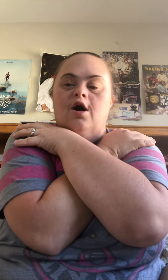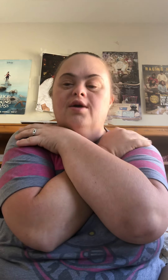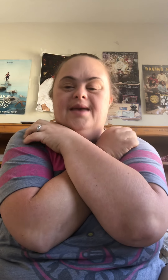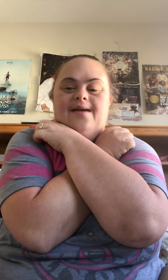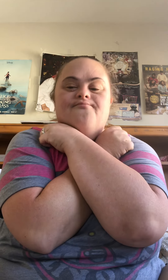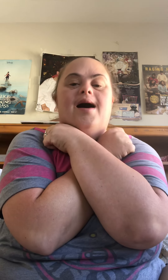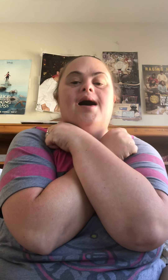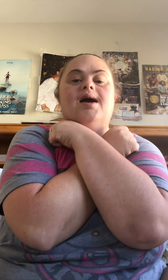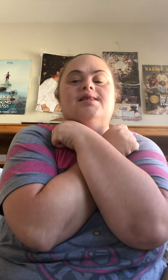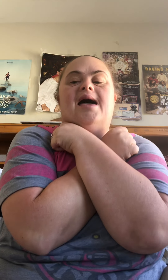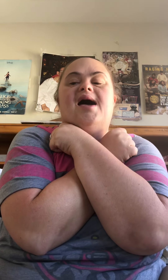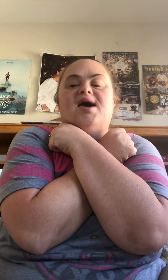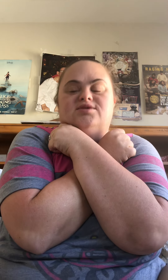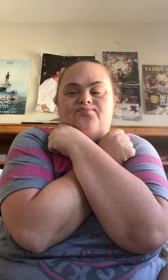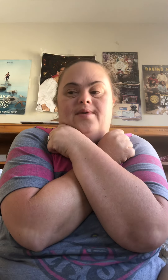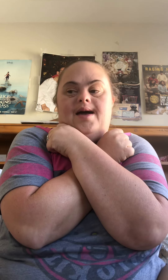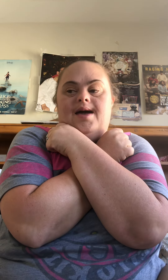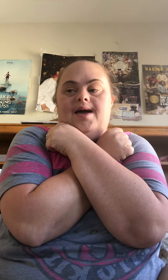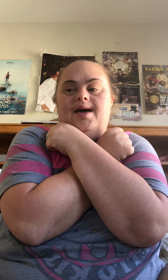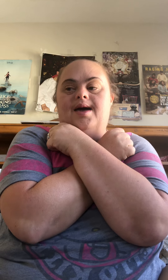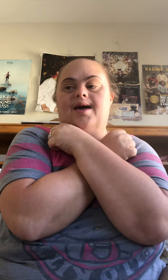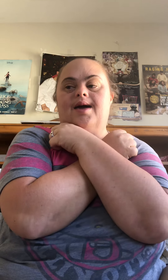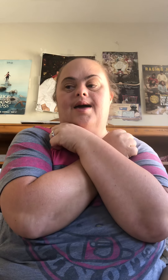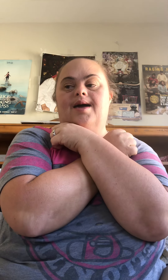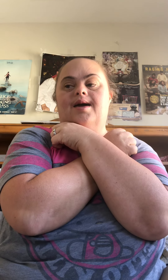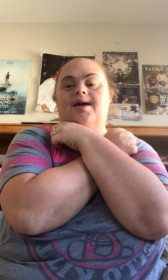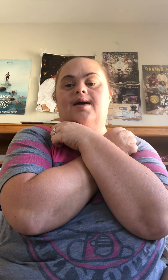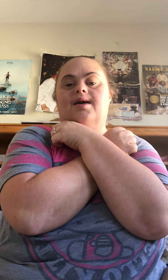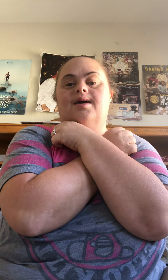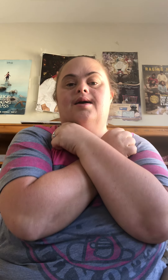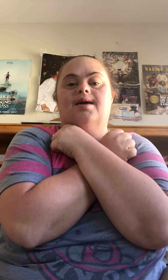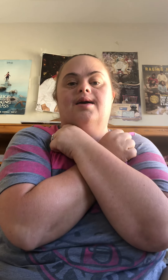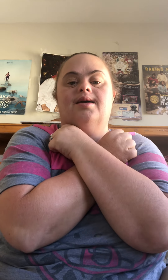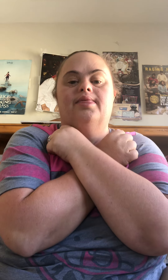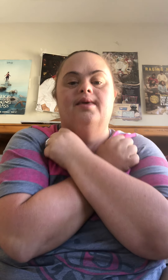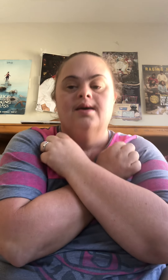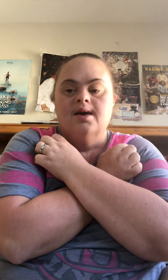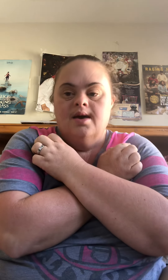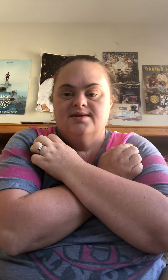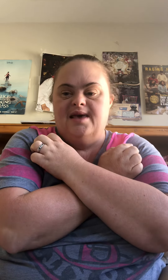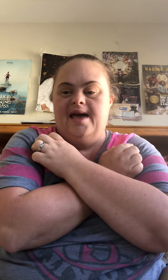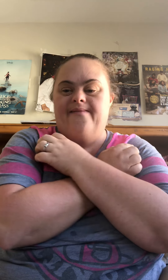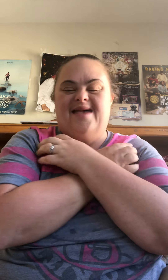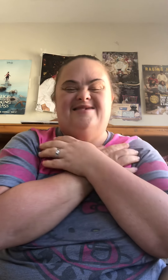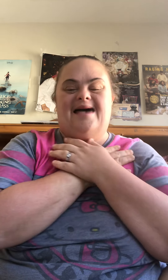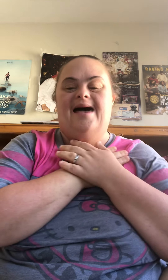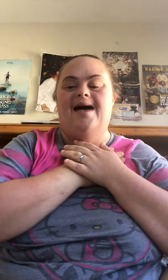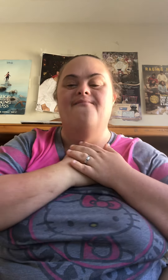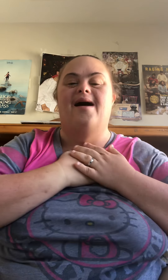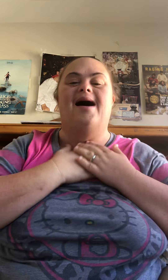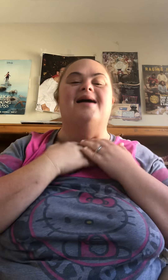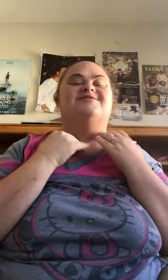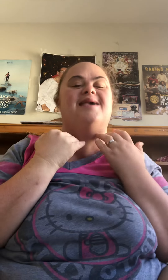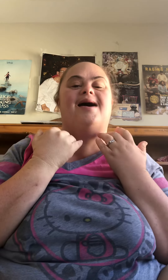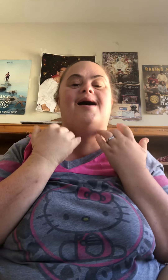Oh, can you hear me in in your arms?